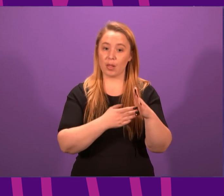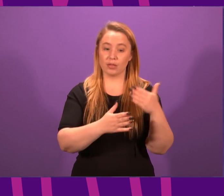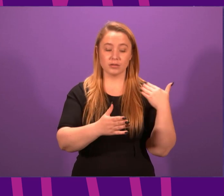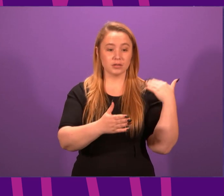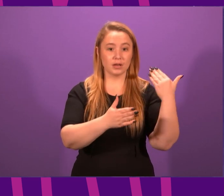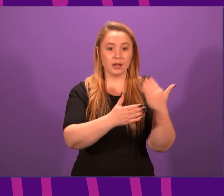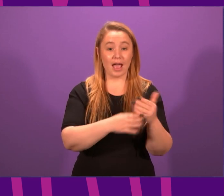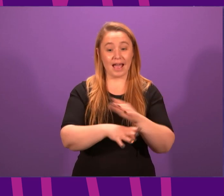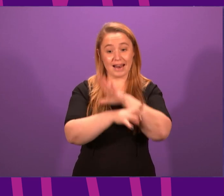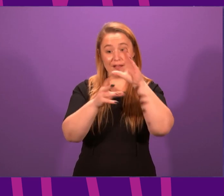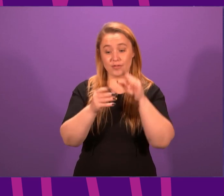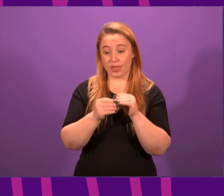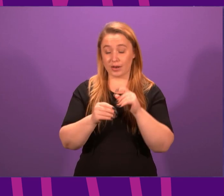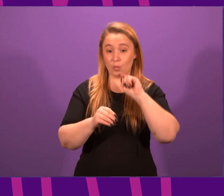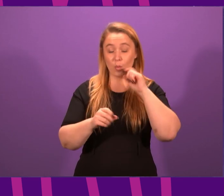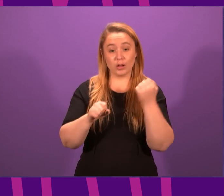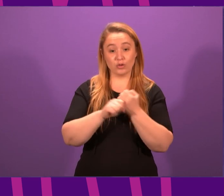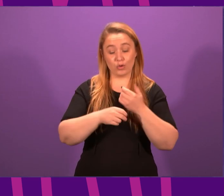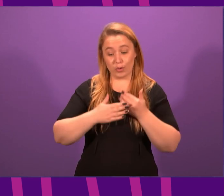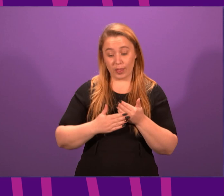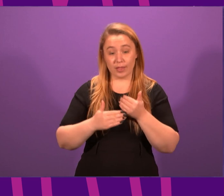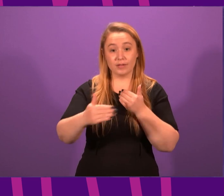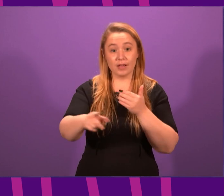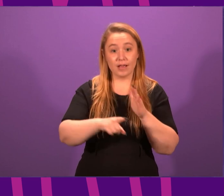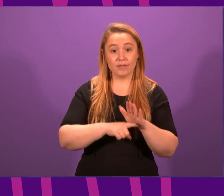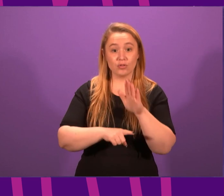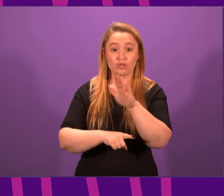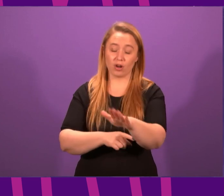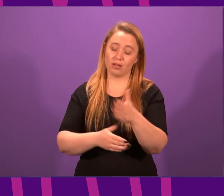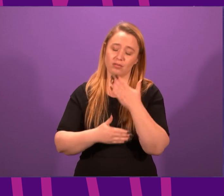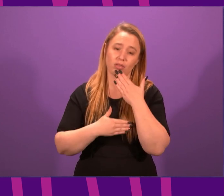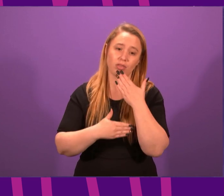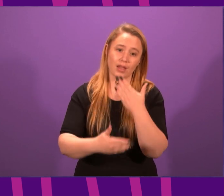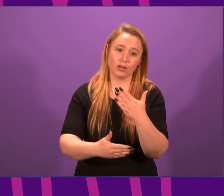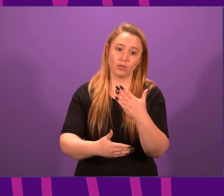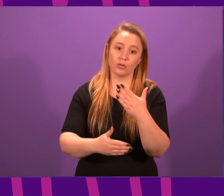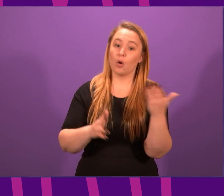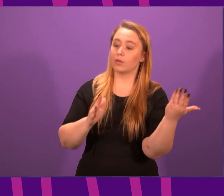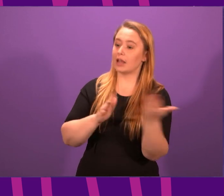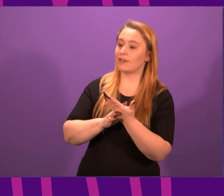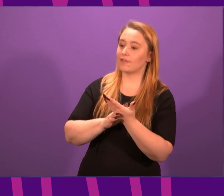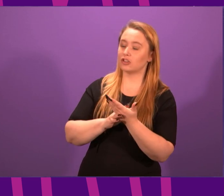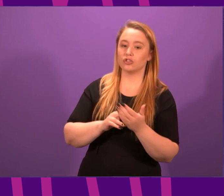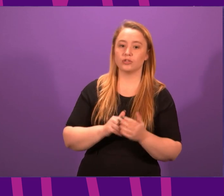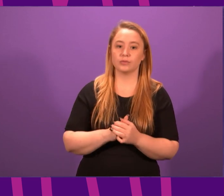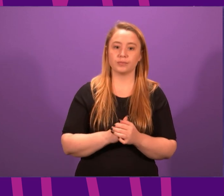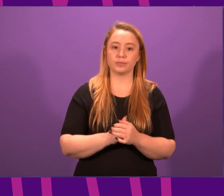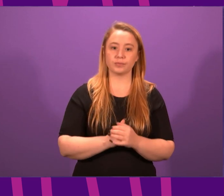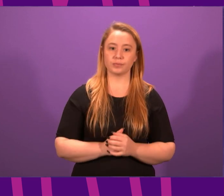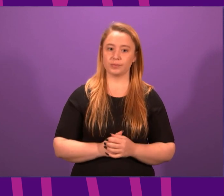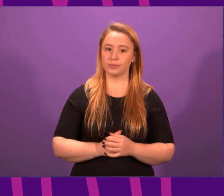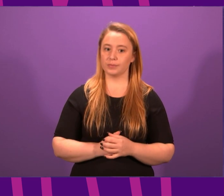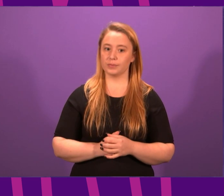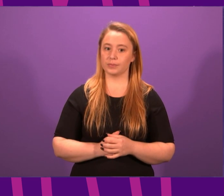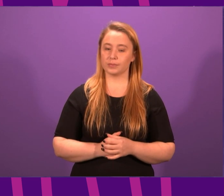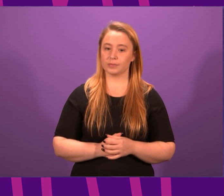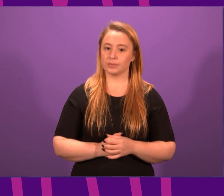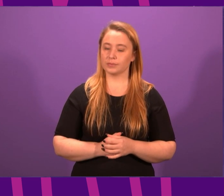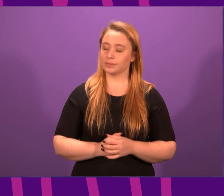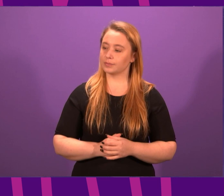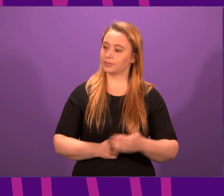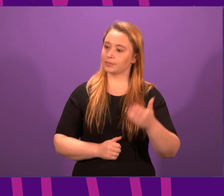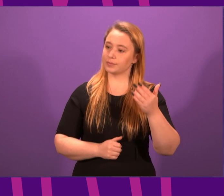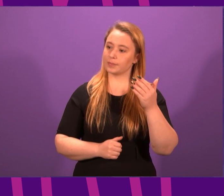everything we will ask them to continue to do. The five level... Yes, of course. Yes. Yes.